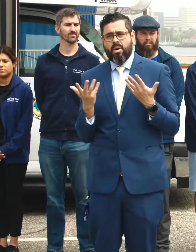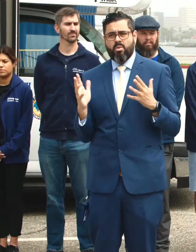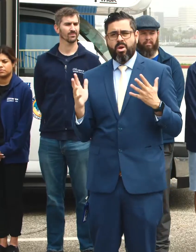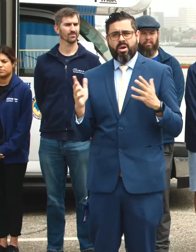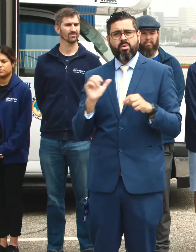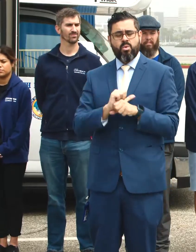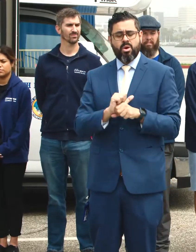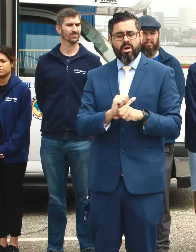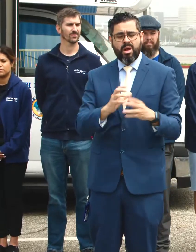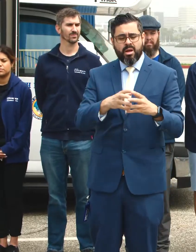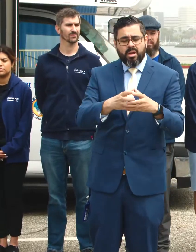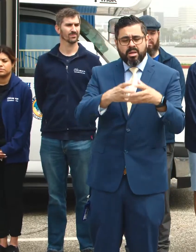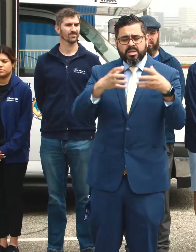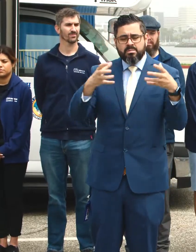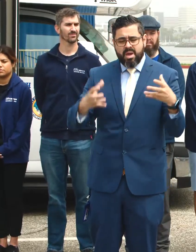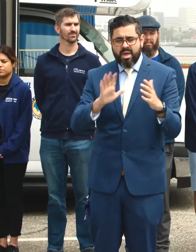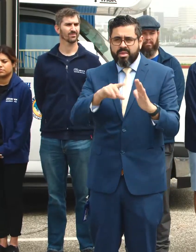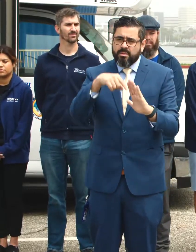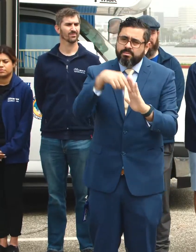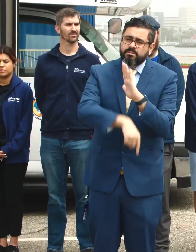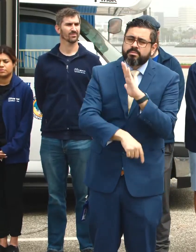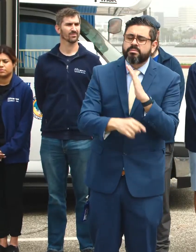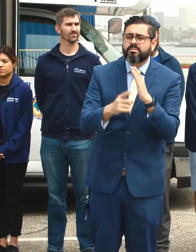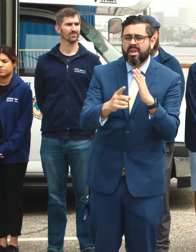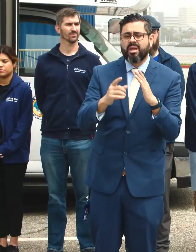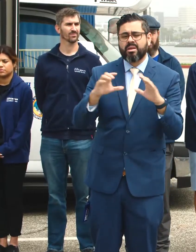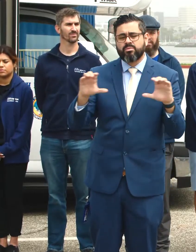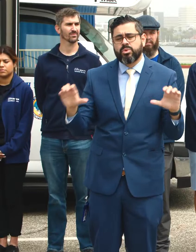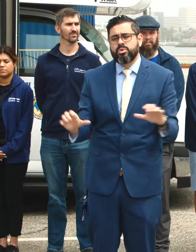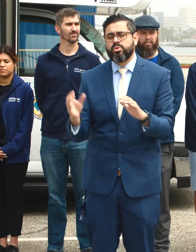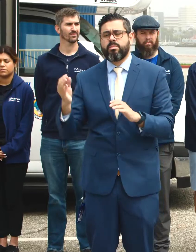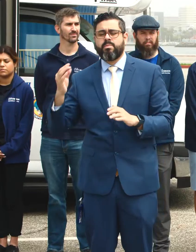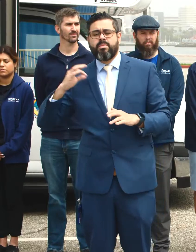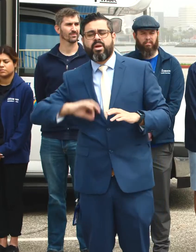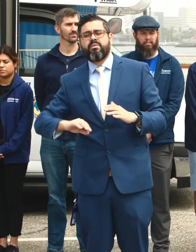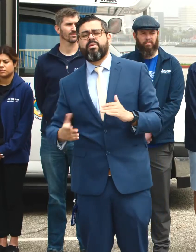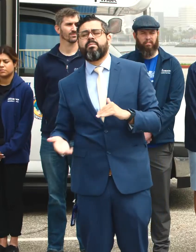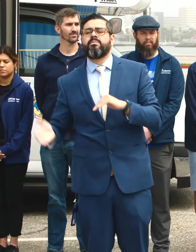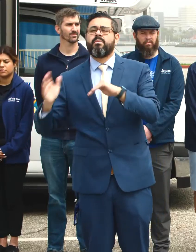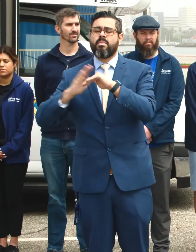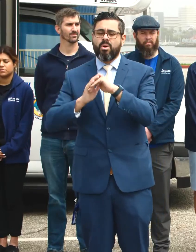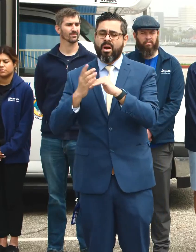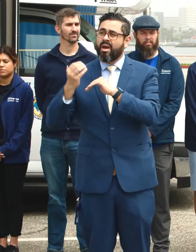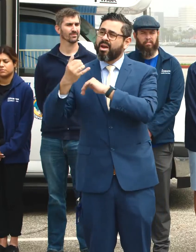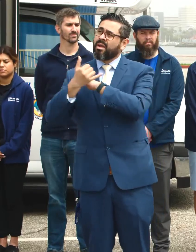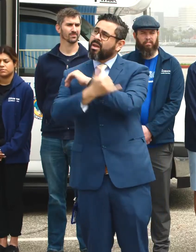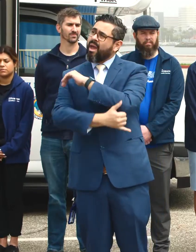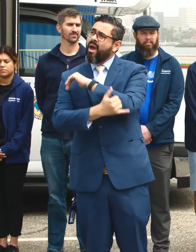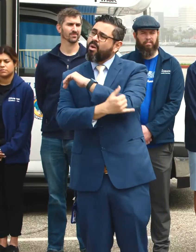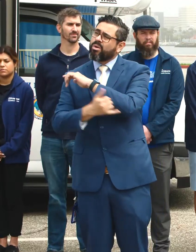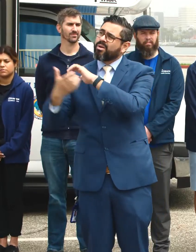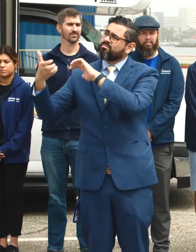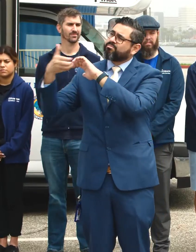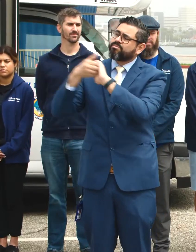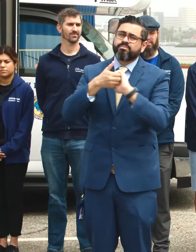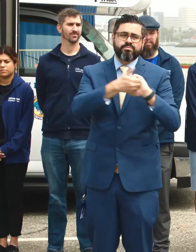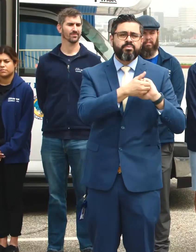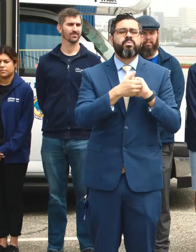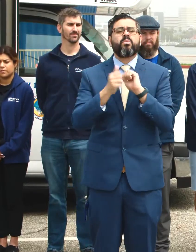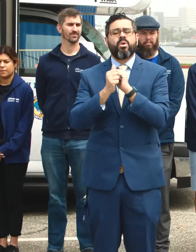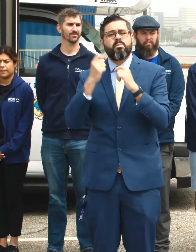and how to expand the scope of those programs that could do even more, and to bring more support from the county and external partners to address mental